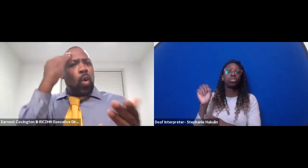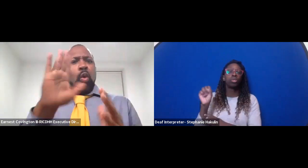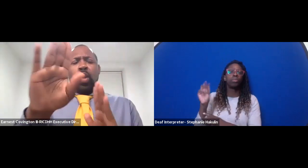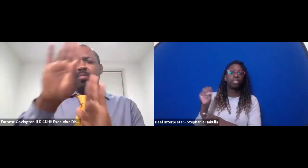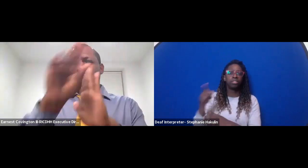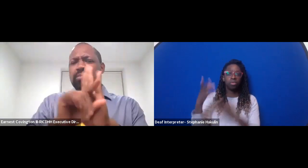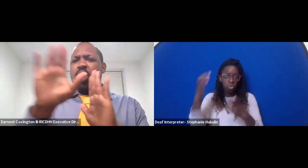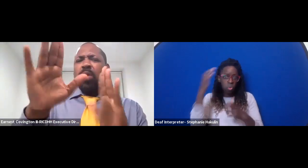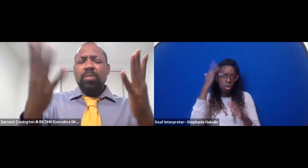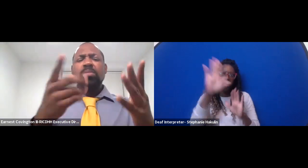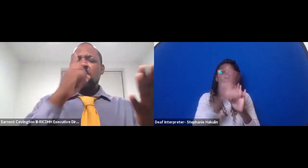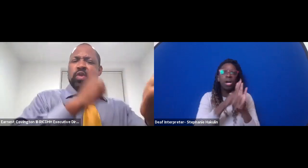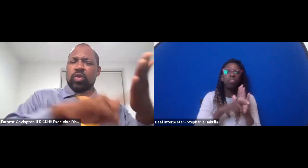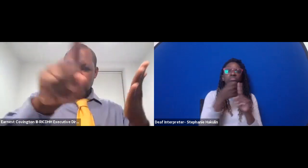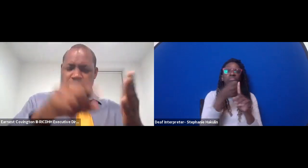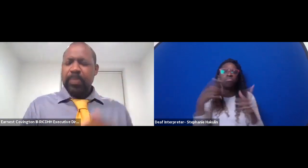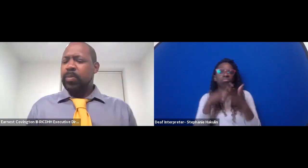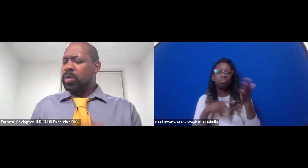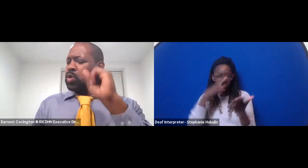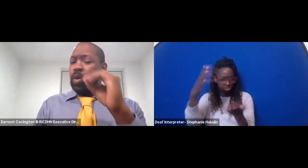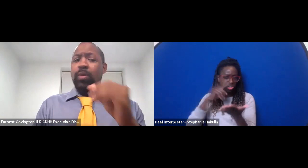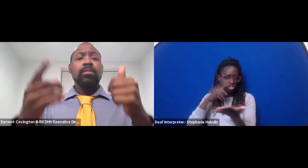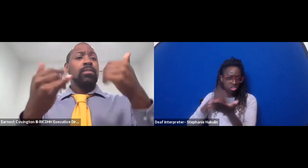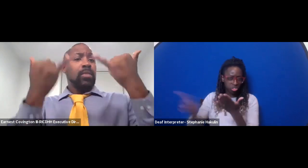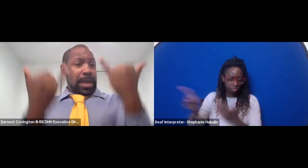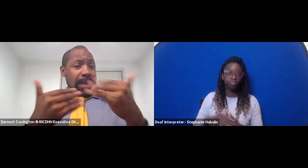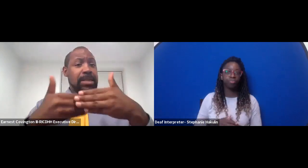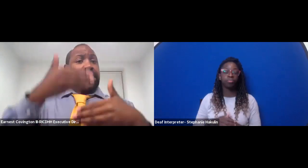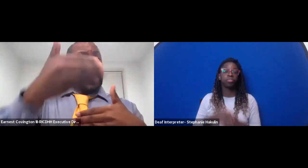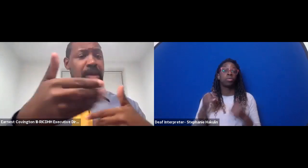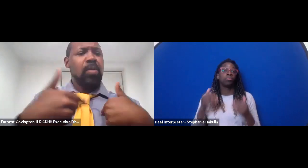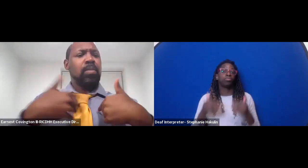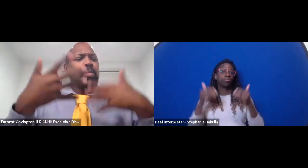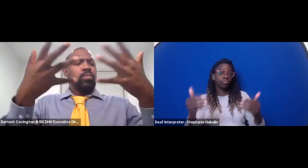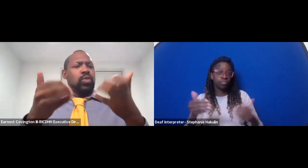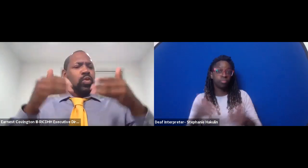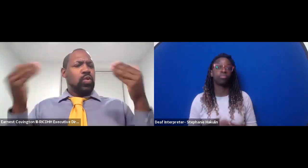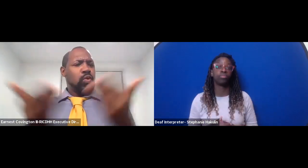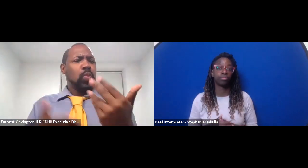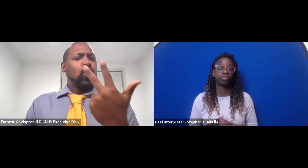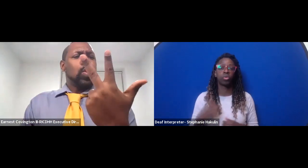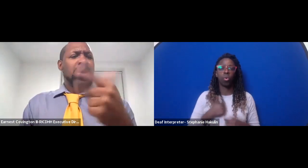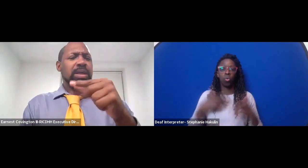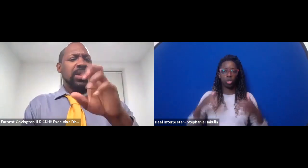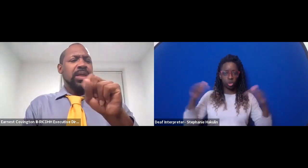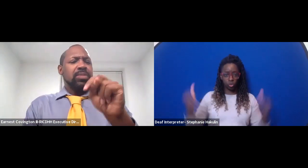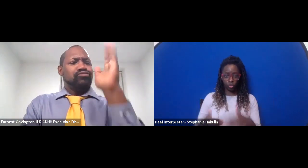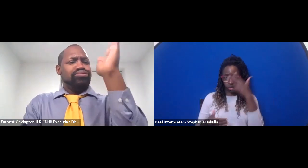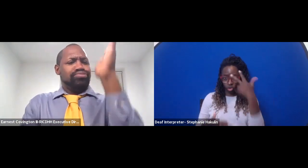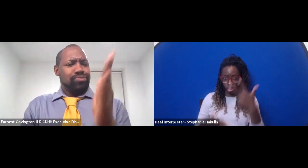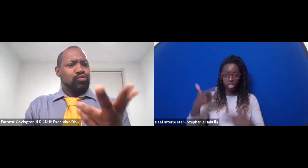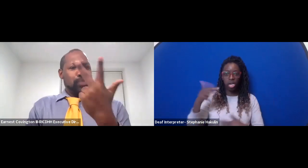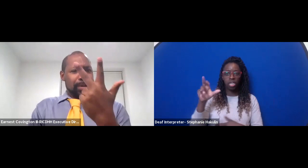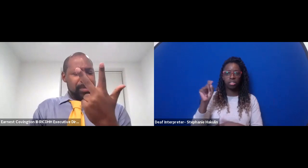but we definitely want people to, again, know who you are and what you do. So our next